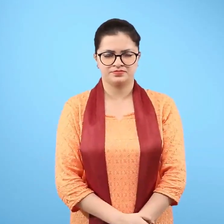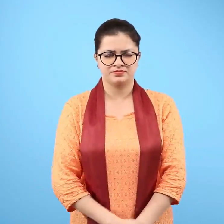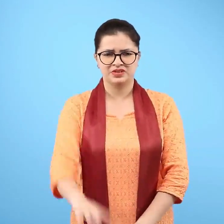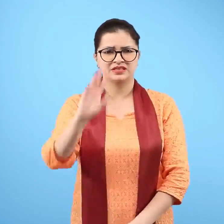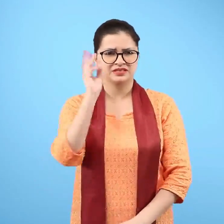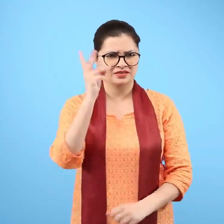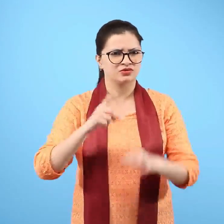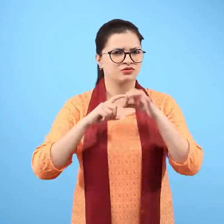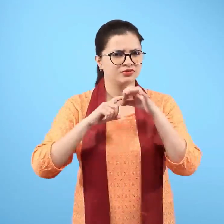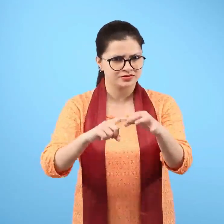3.